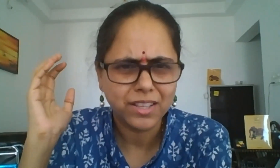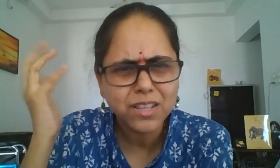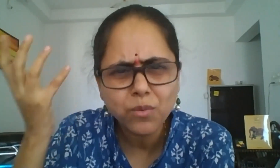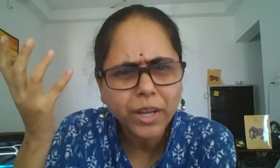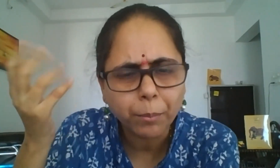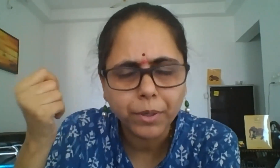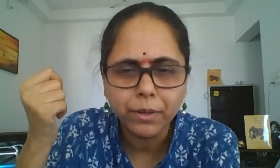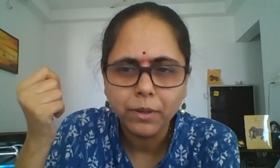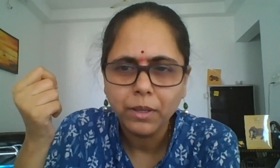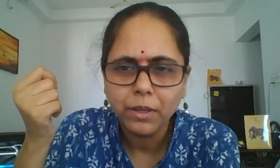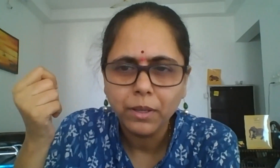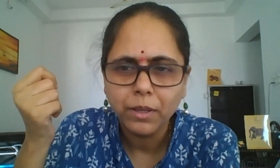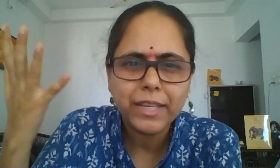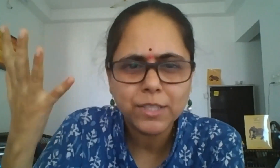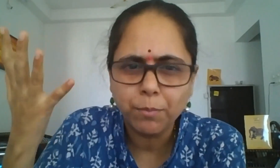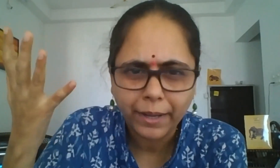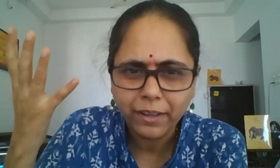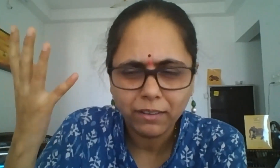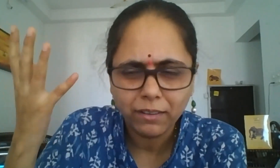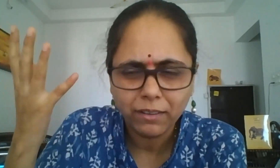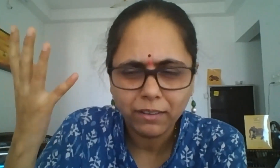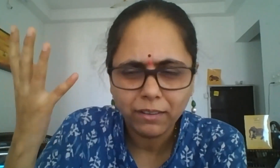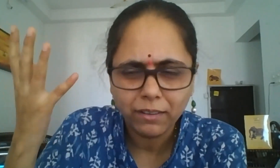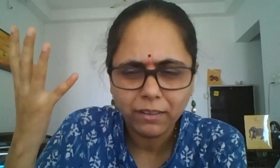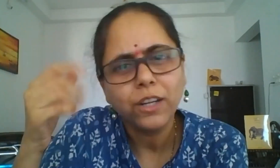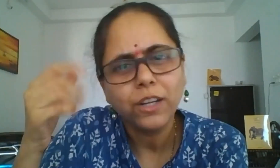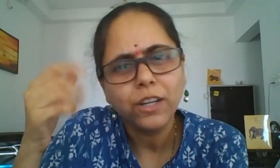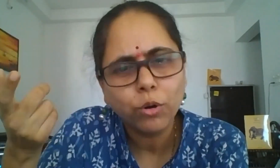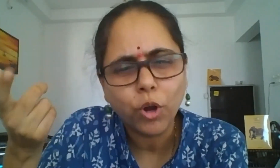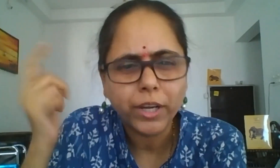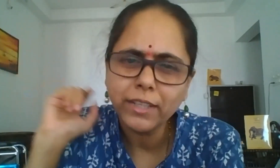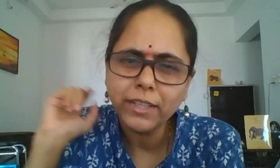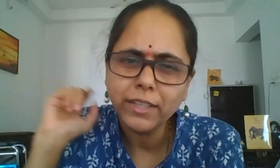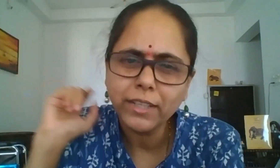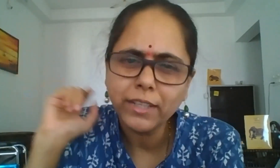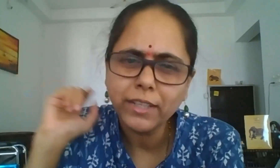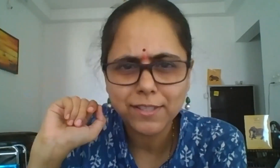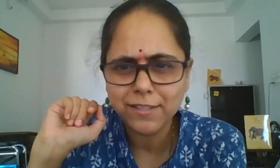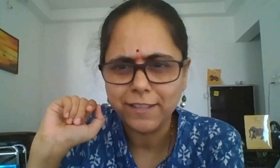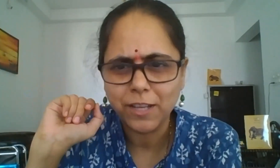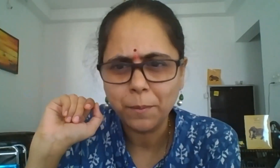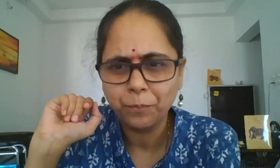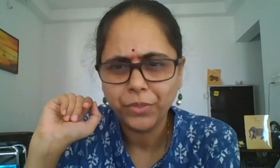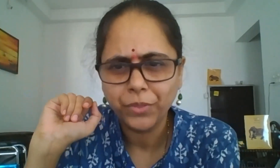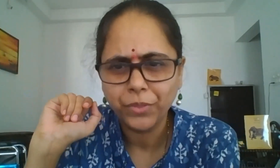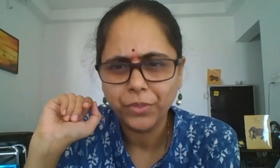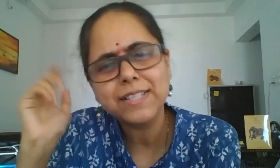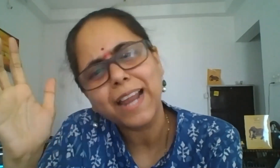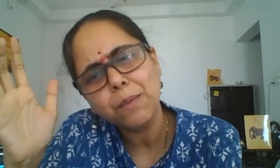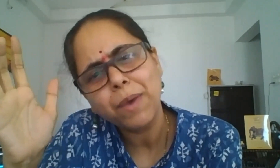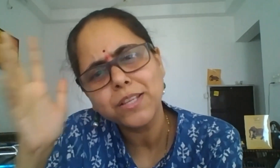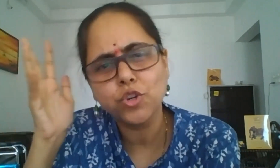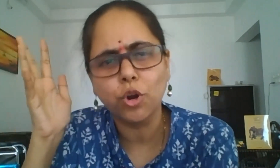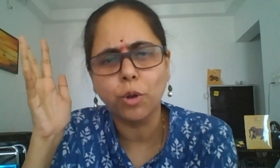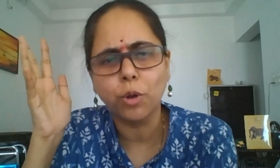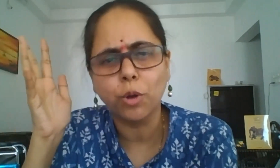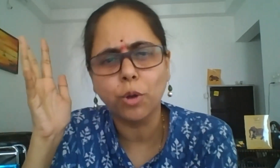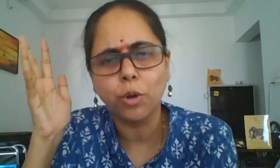"What happened?" "Ma'am, he is blind and tomorrow morning 9 o'clock is his exam. The scribe has dropped out." Now, scribe